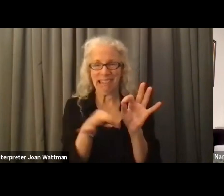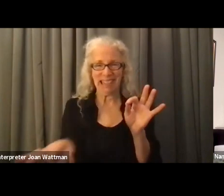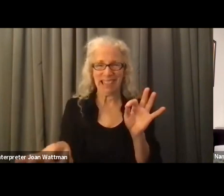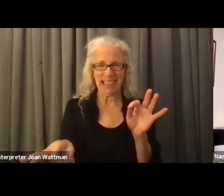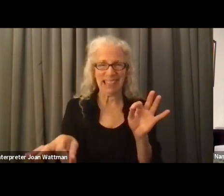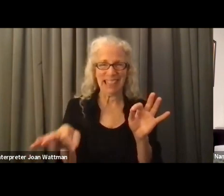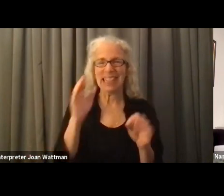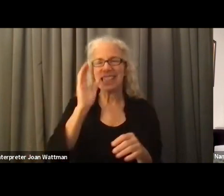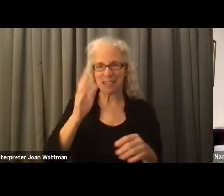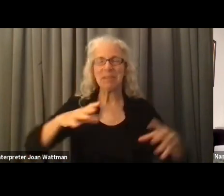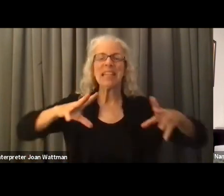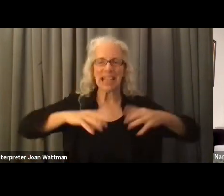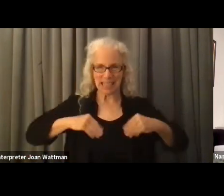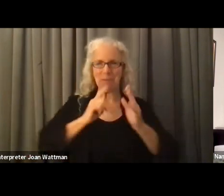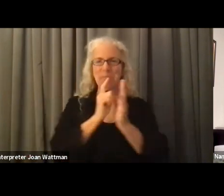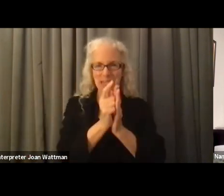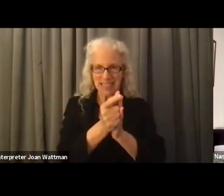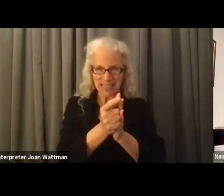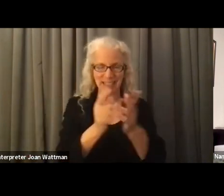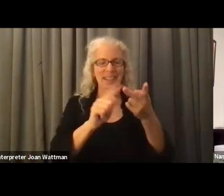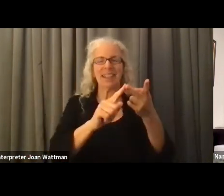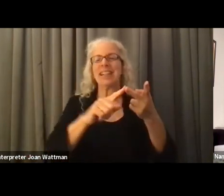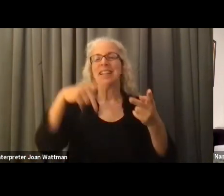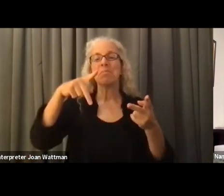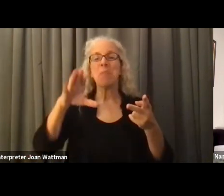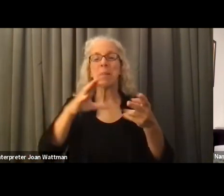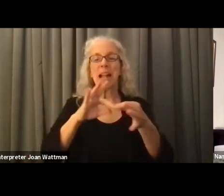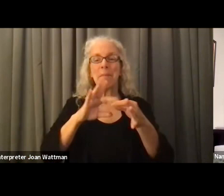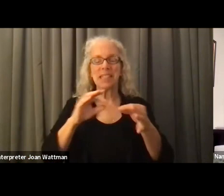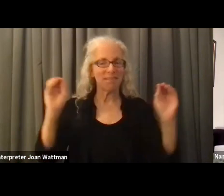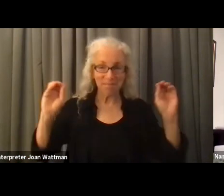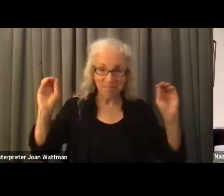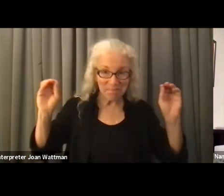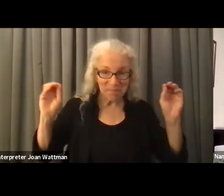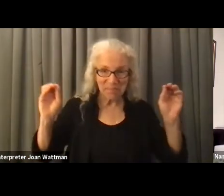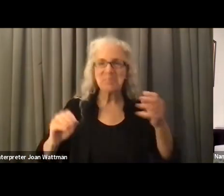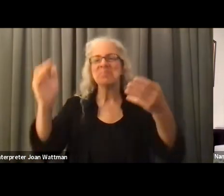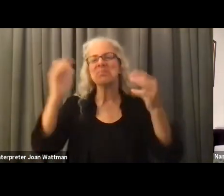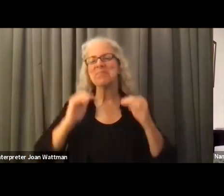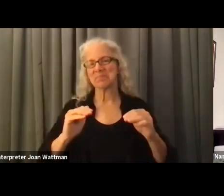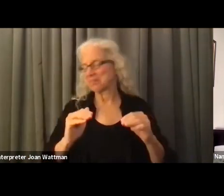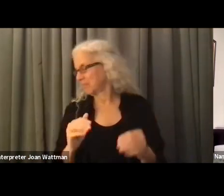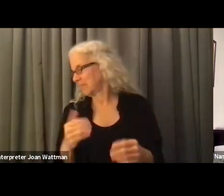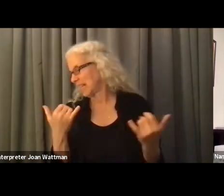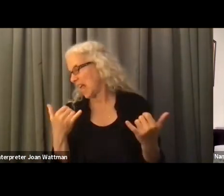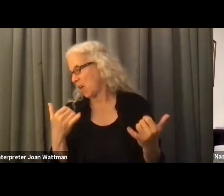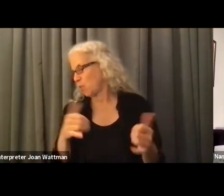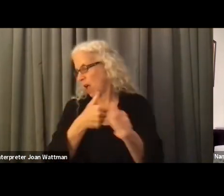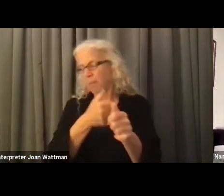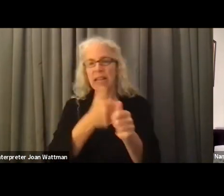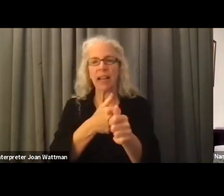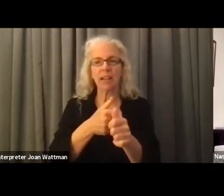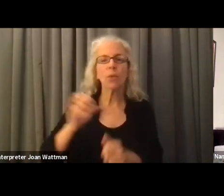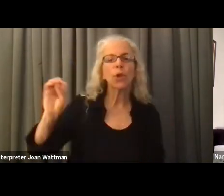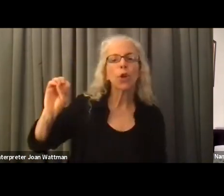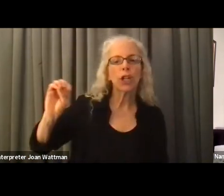we've accepted the minutes. There is no one here from the public, so we will move on to a current update from our executive